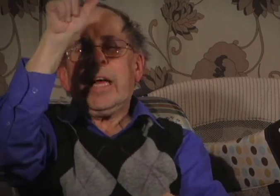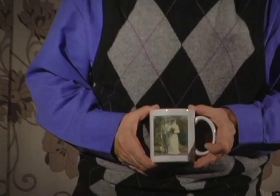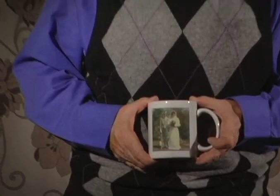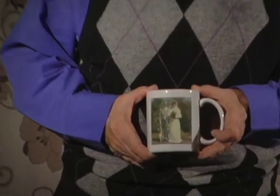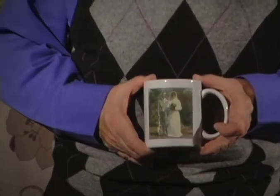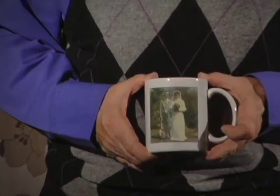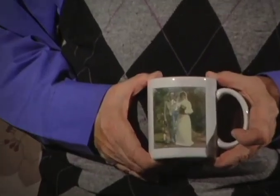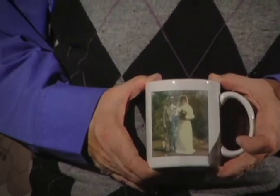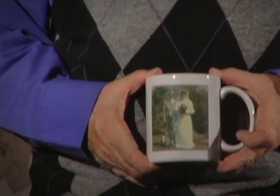August, September.